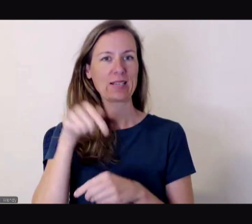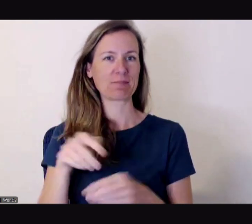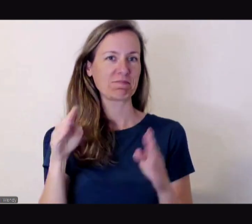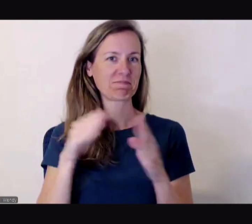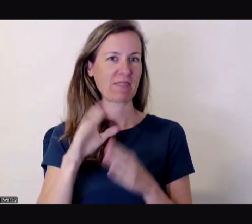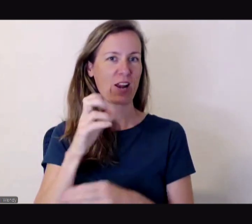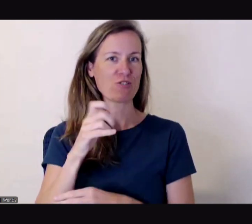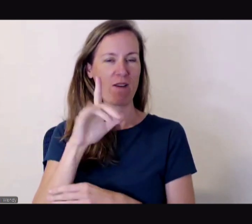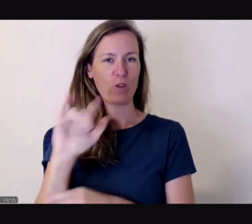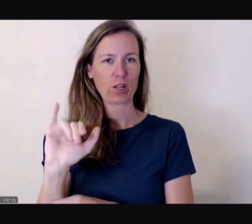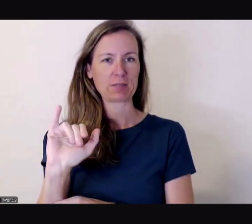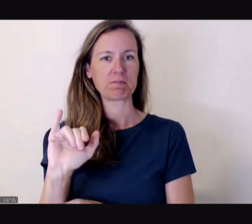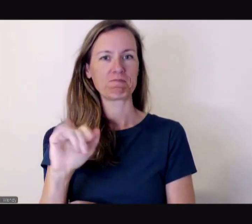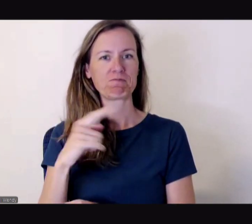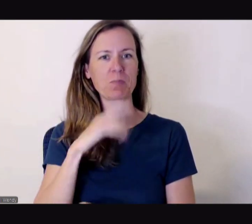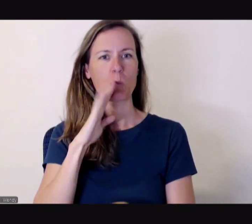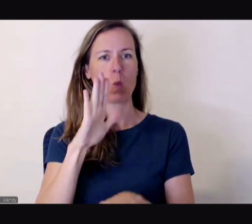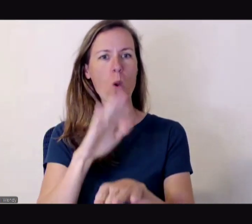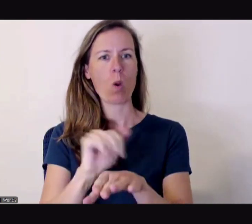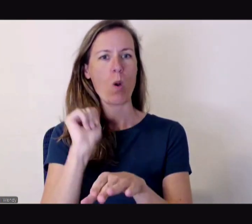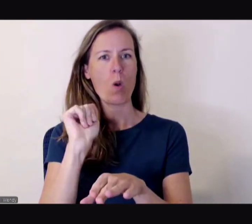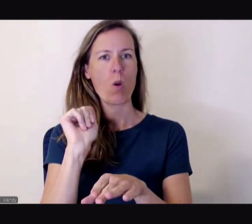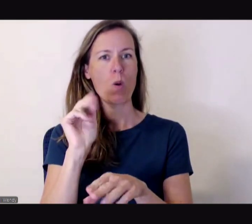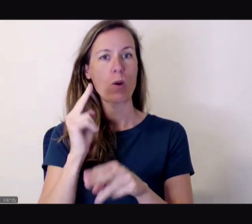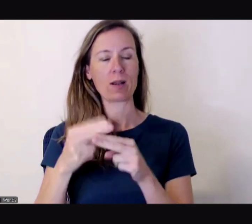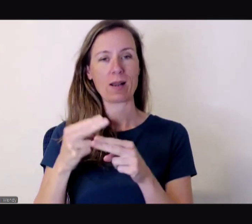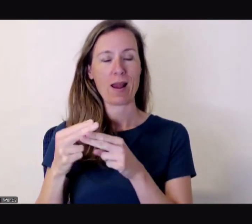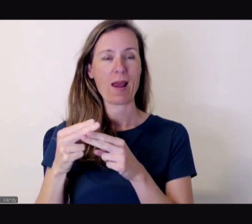roll, and then we'll do the Pledge of Allegiance.